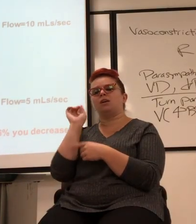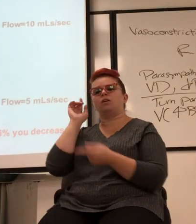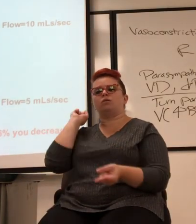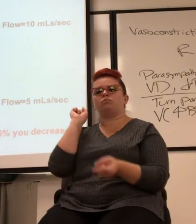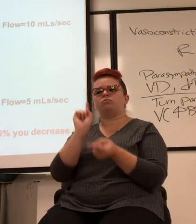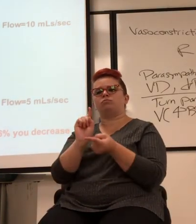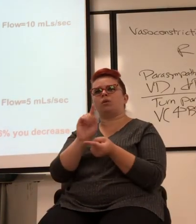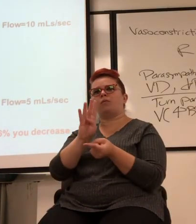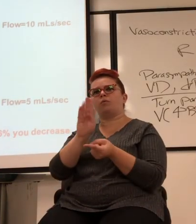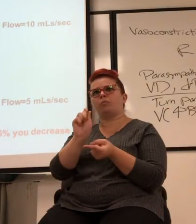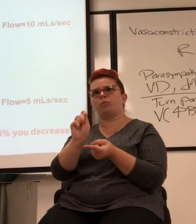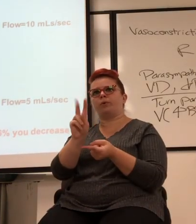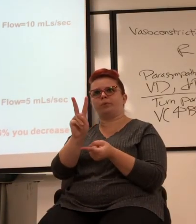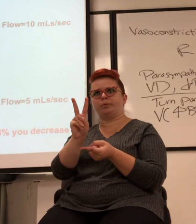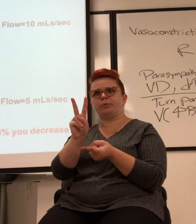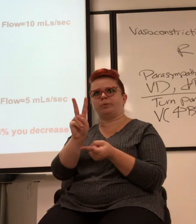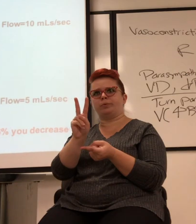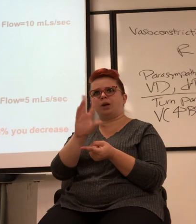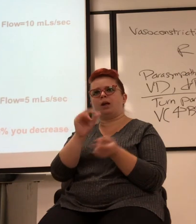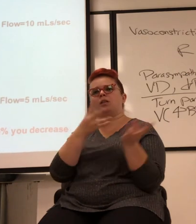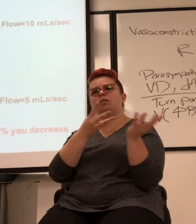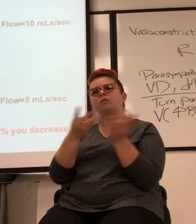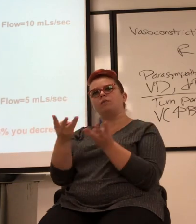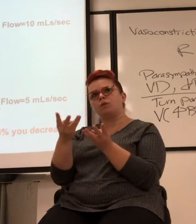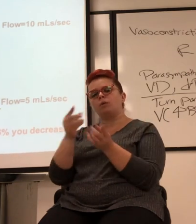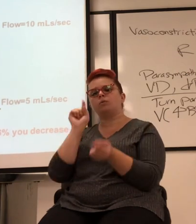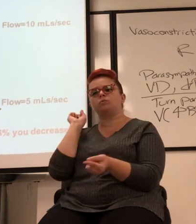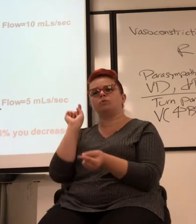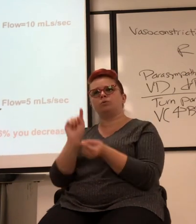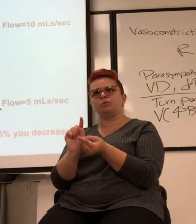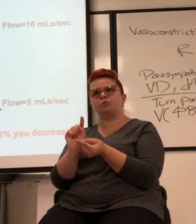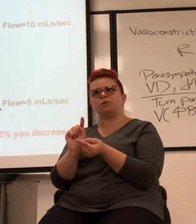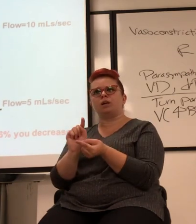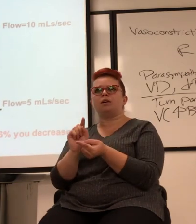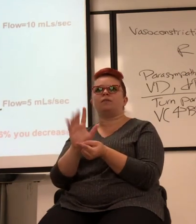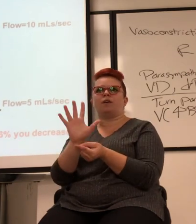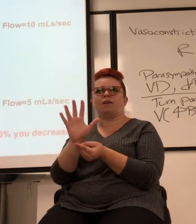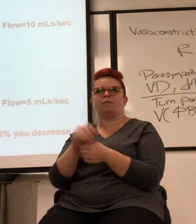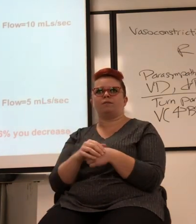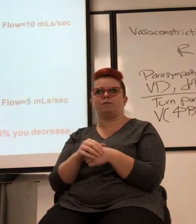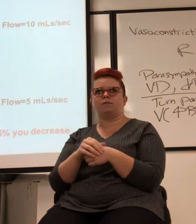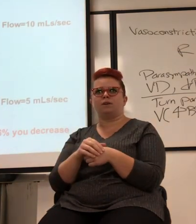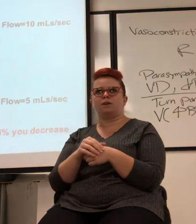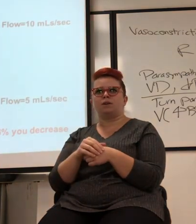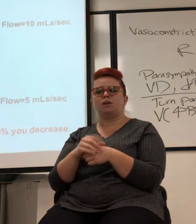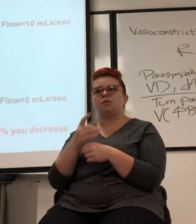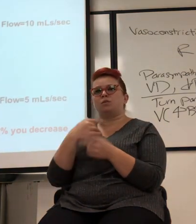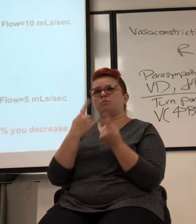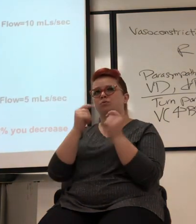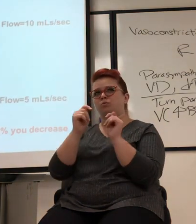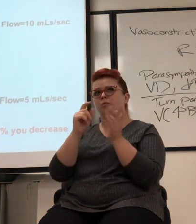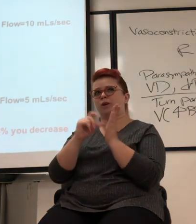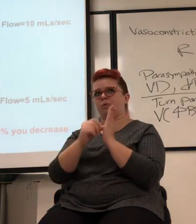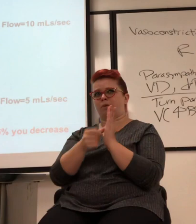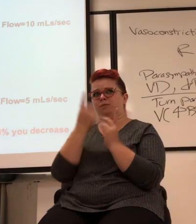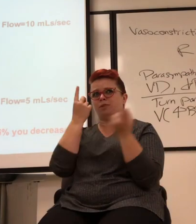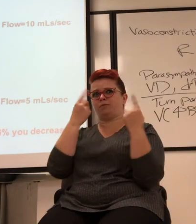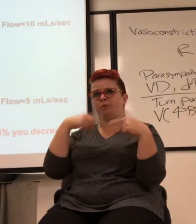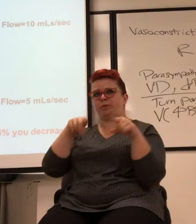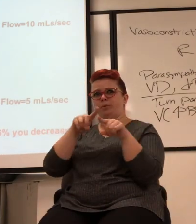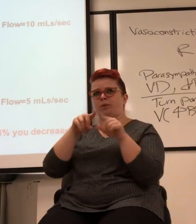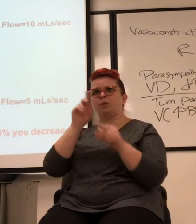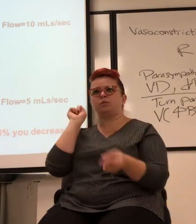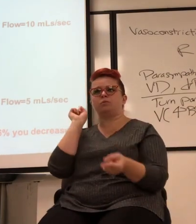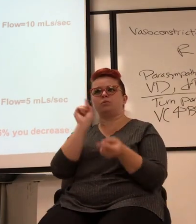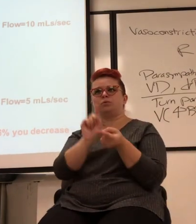to 4.2, and the flow is reduced to 5. So what I'm trying to press upon you is, you've